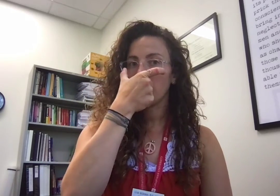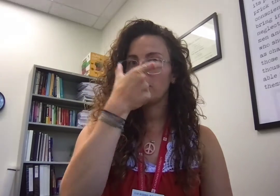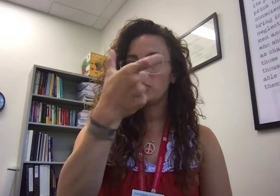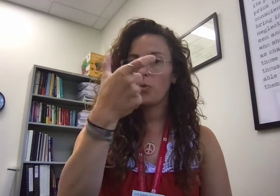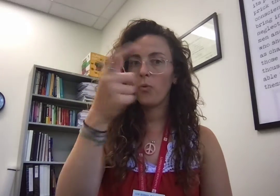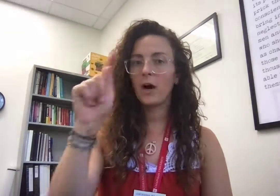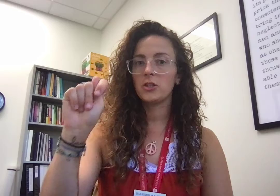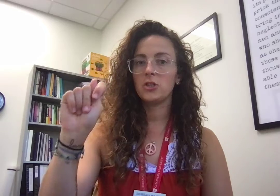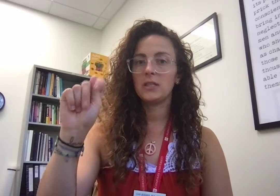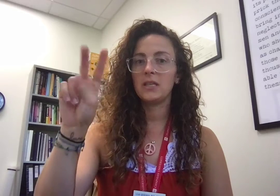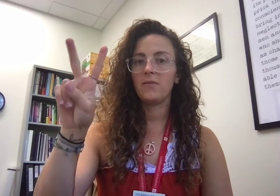going to watch TV.